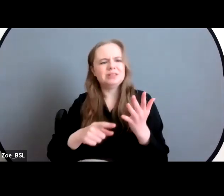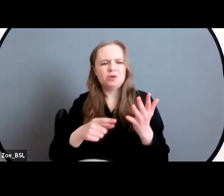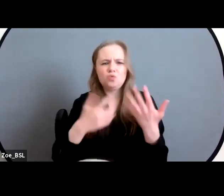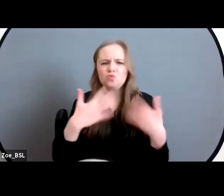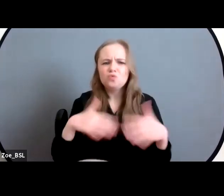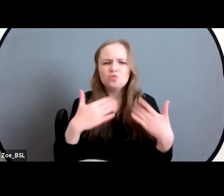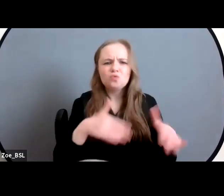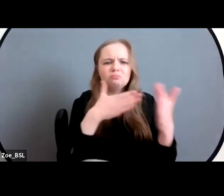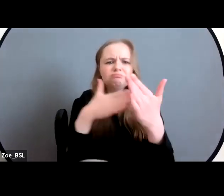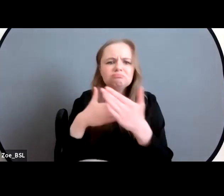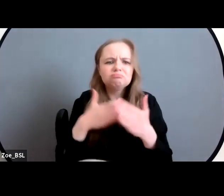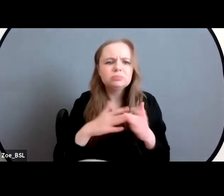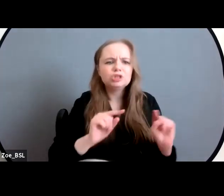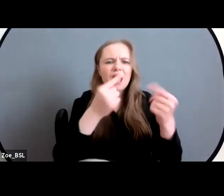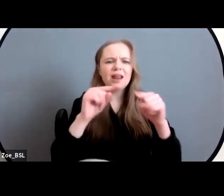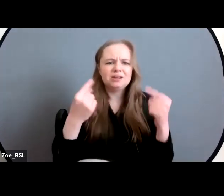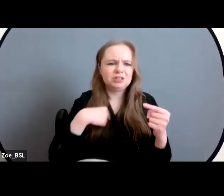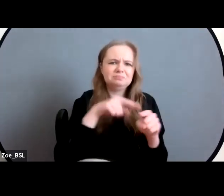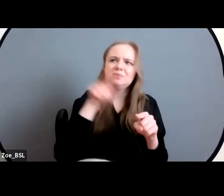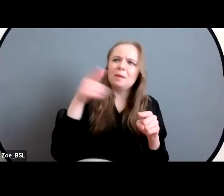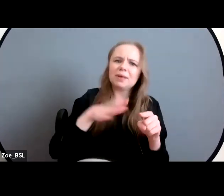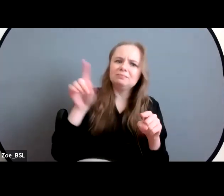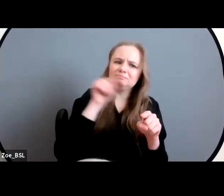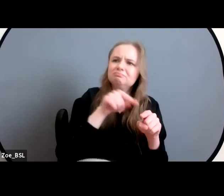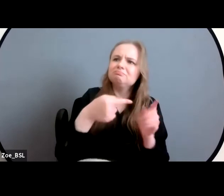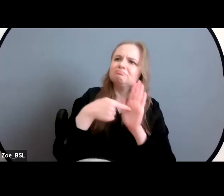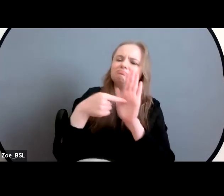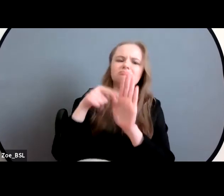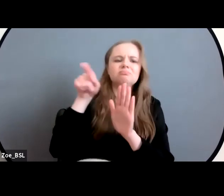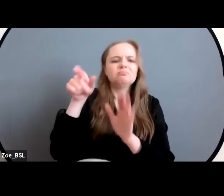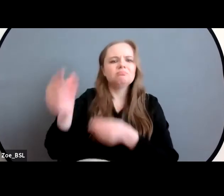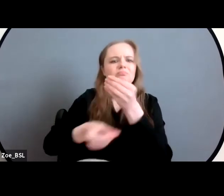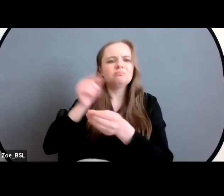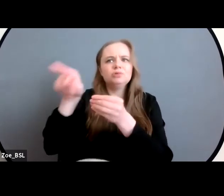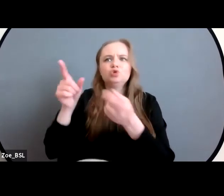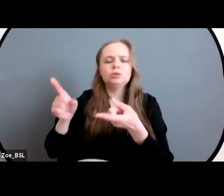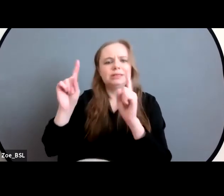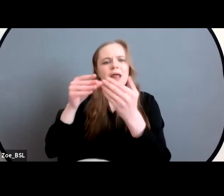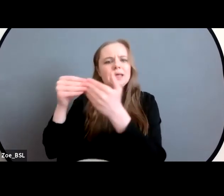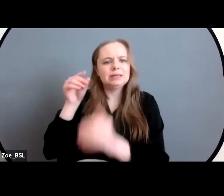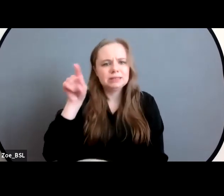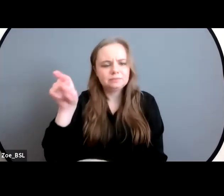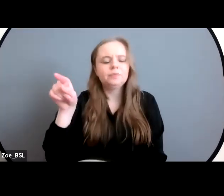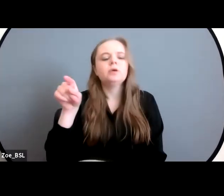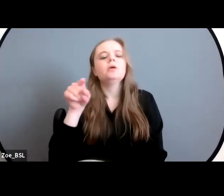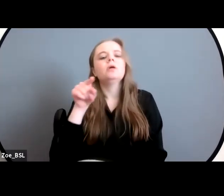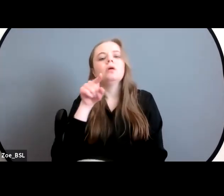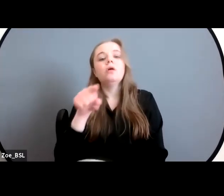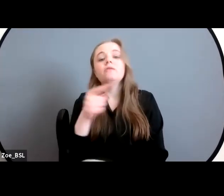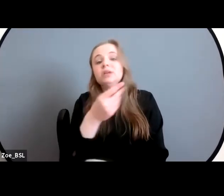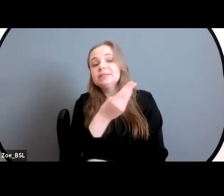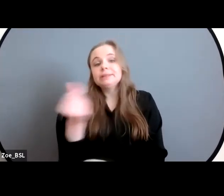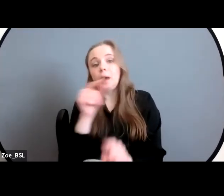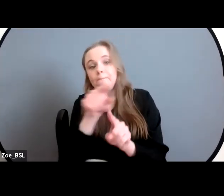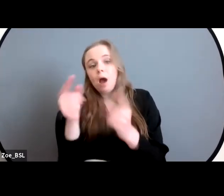was having most of my barriers and issues. And as we've heard from some of the previous speakers, that's